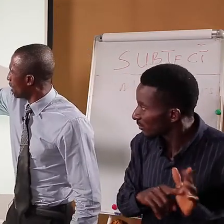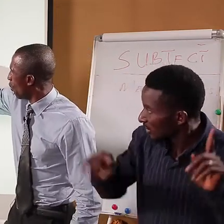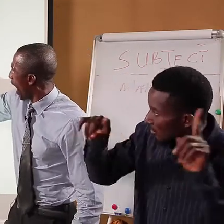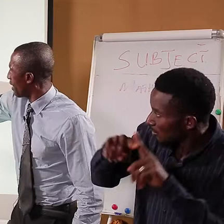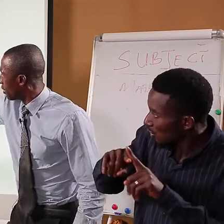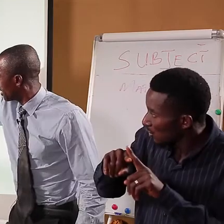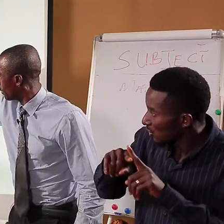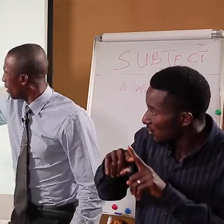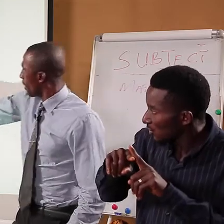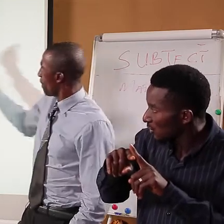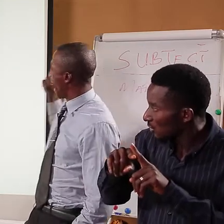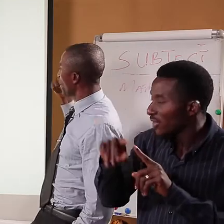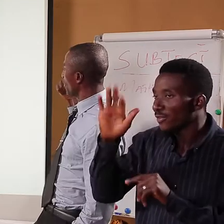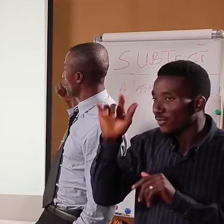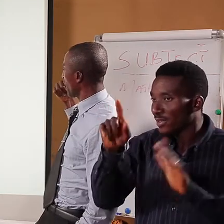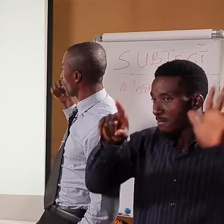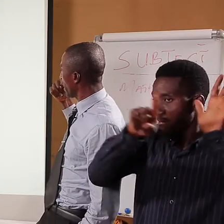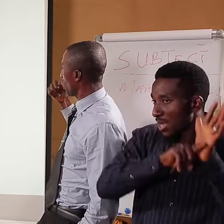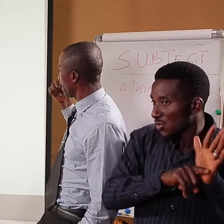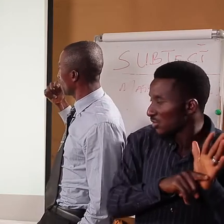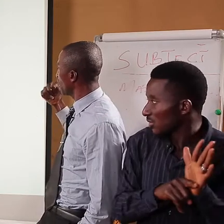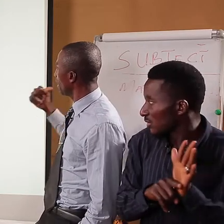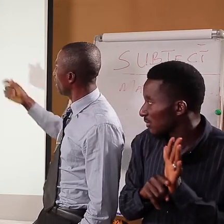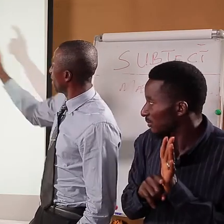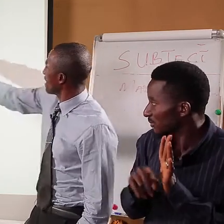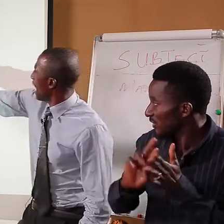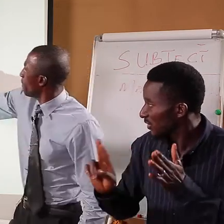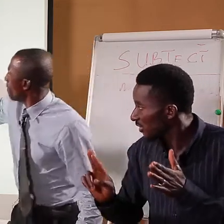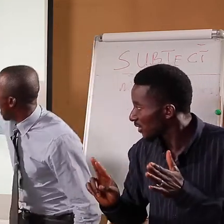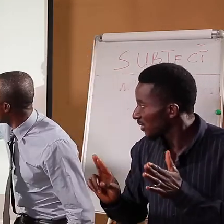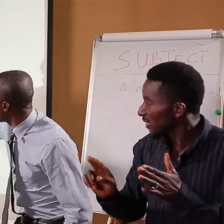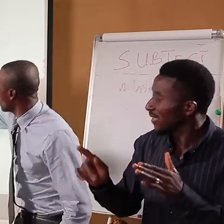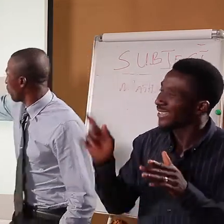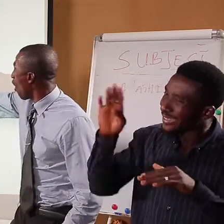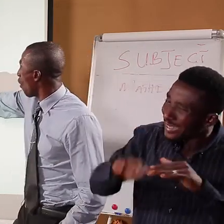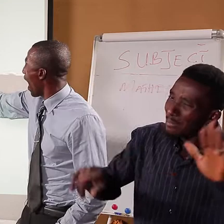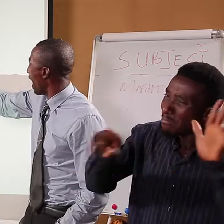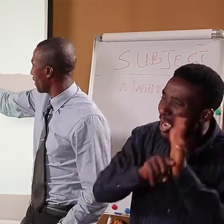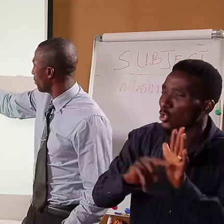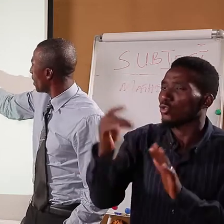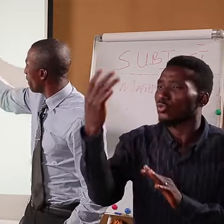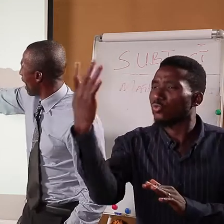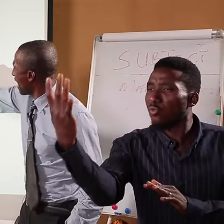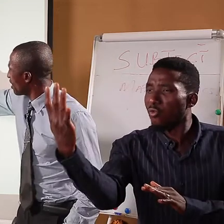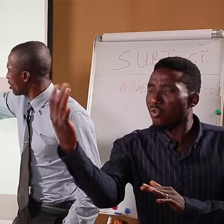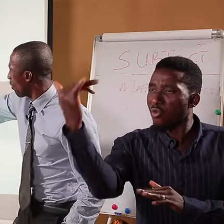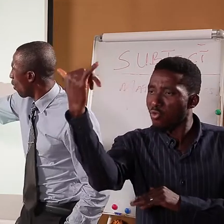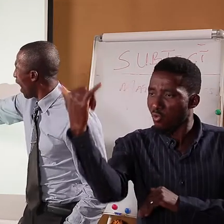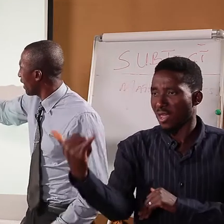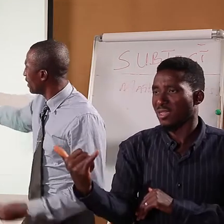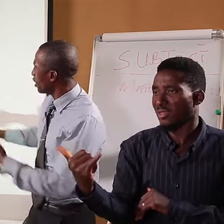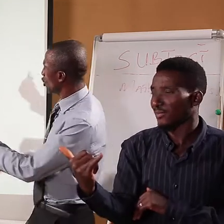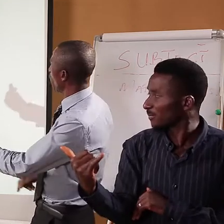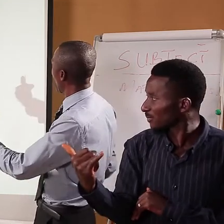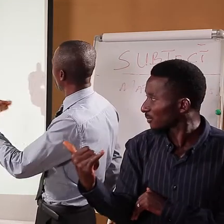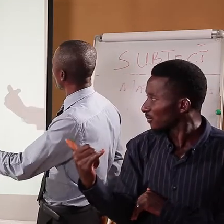Plus 15y, written, minus the equation is written, then minus 4y, minus